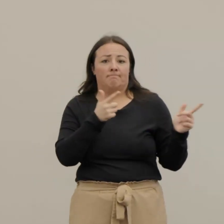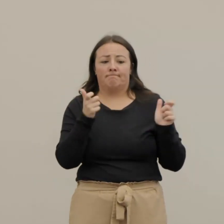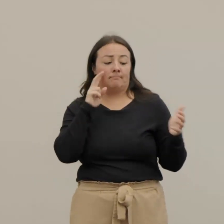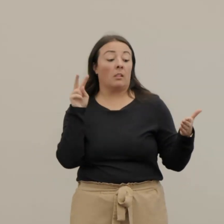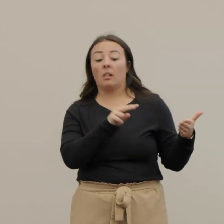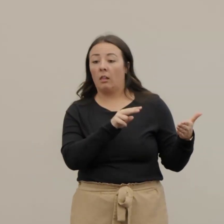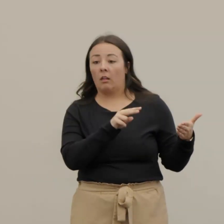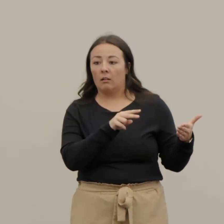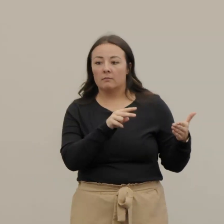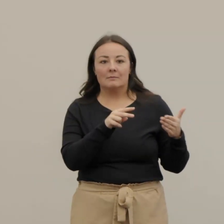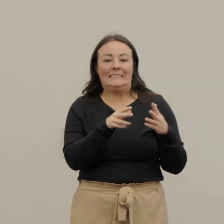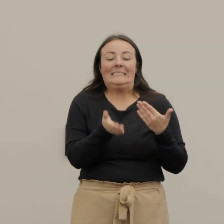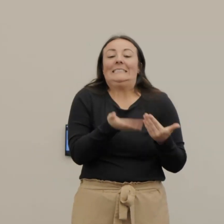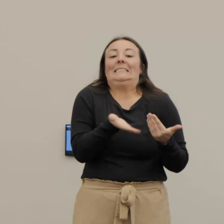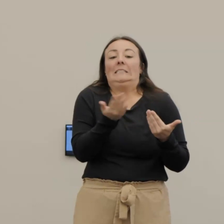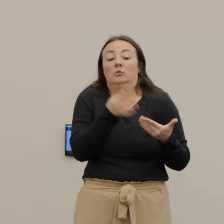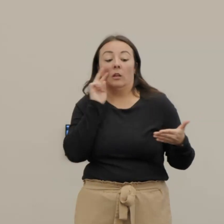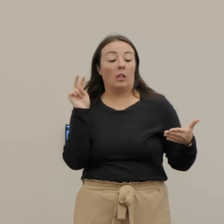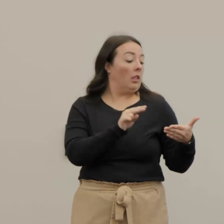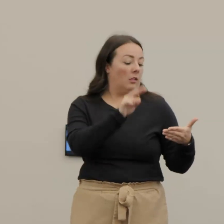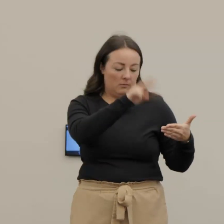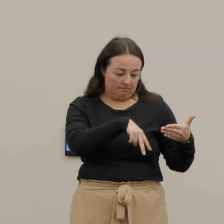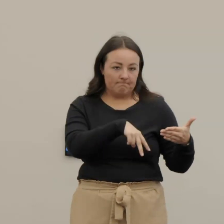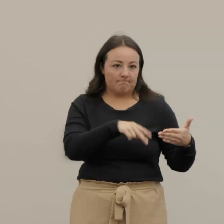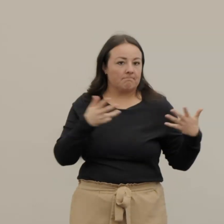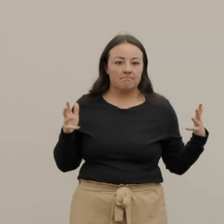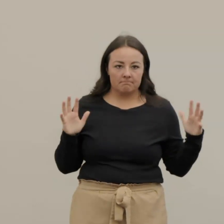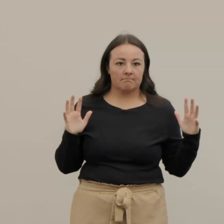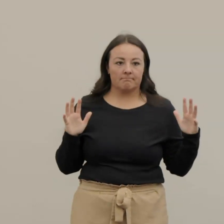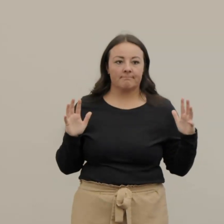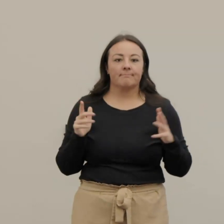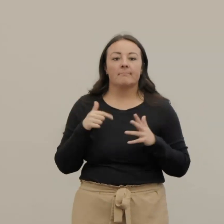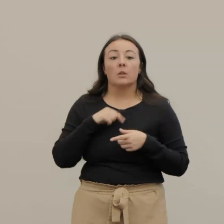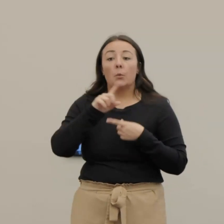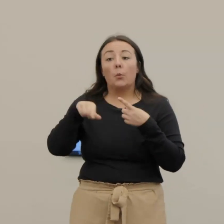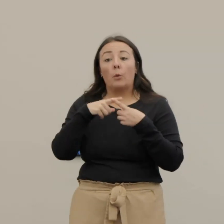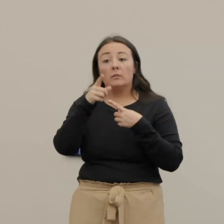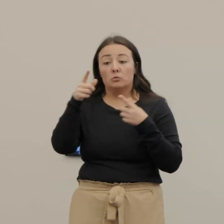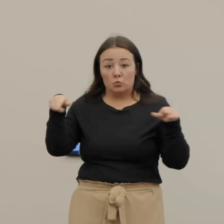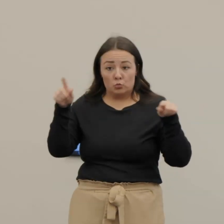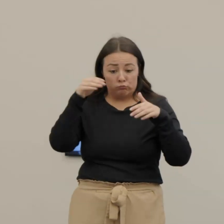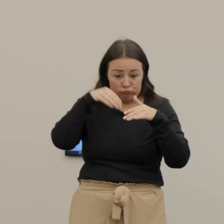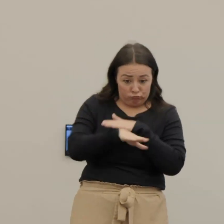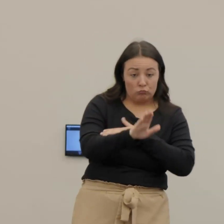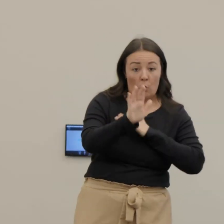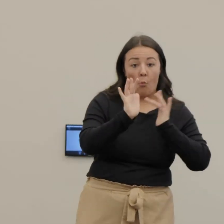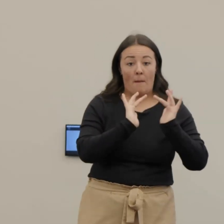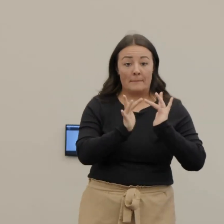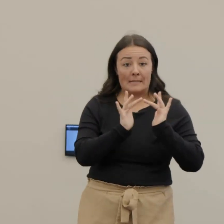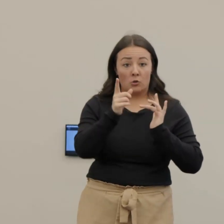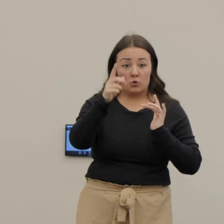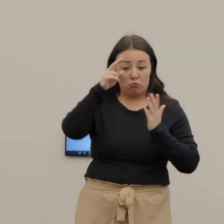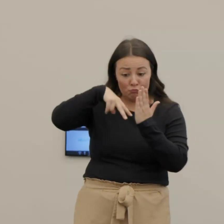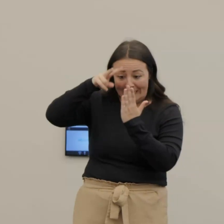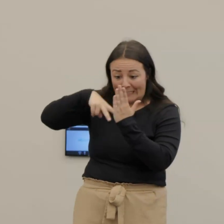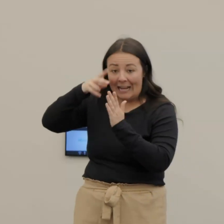glance, very easy to glance and read. When you consume a website, are you reading every word?